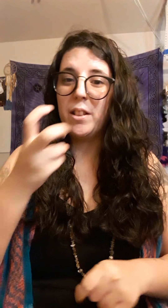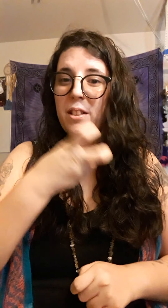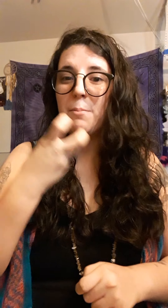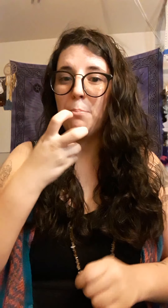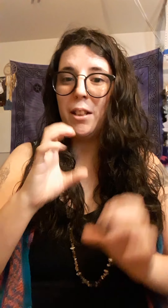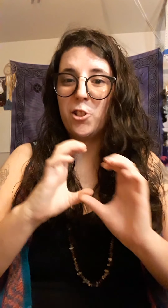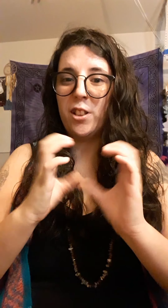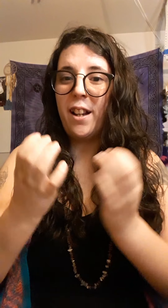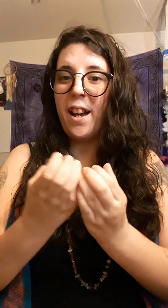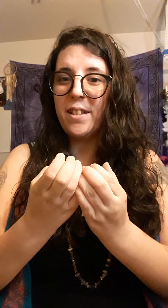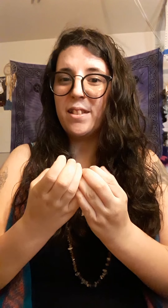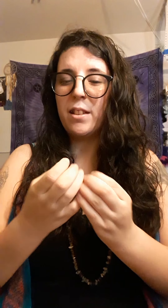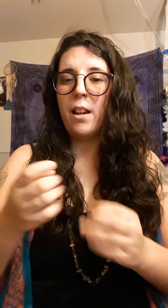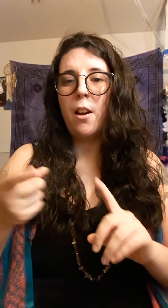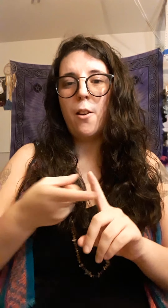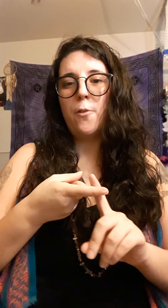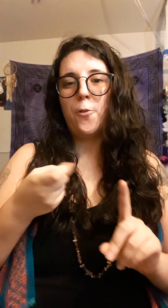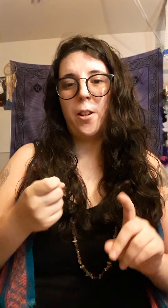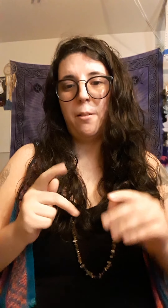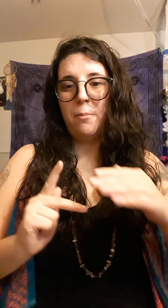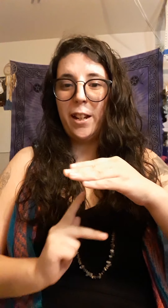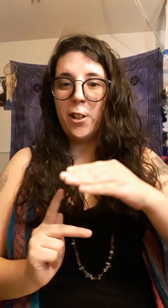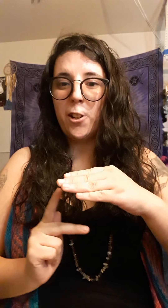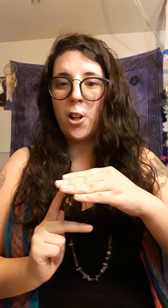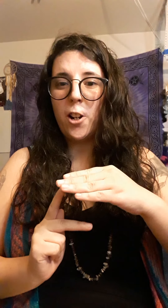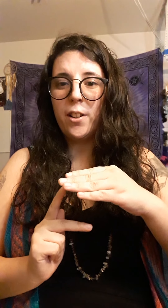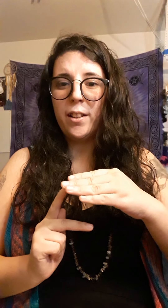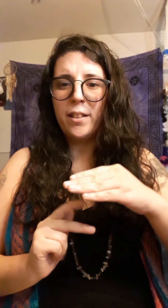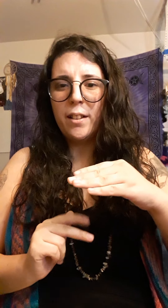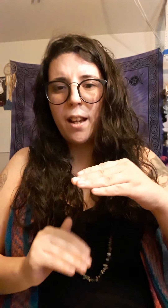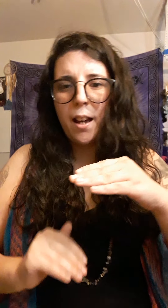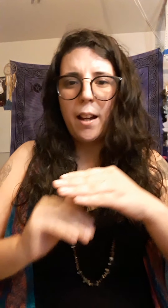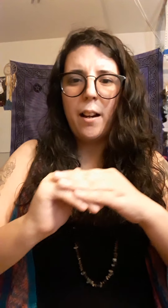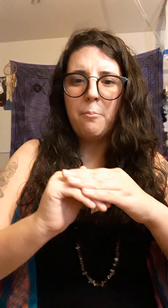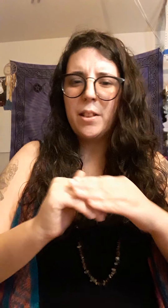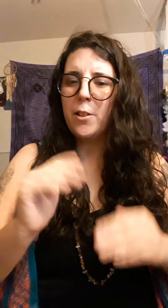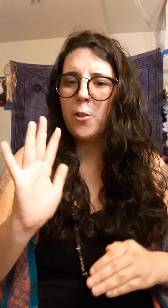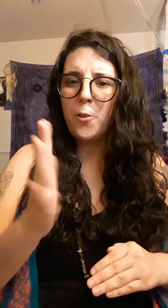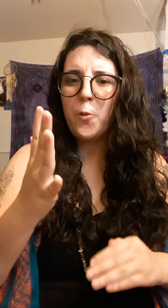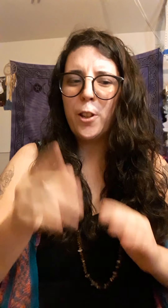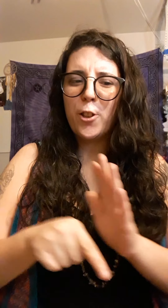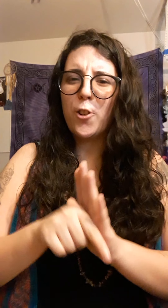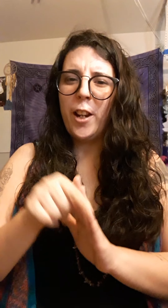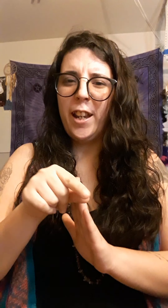to speech class from kindergarten up till fifth grade.